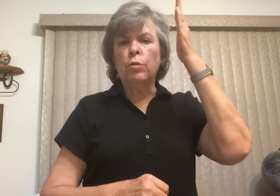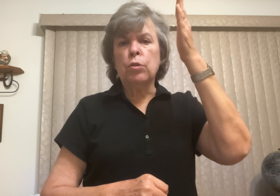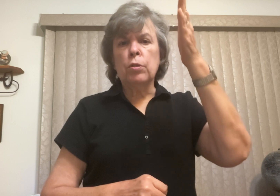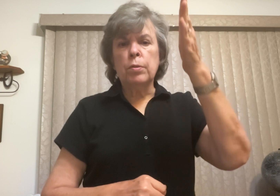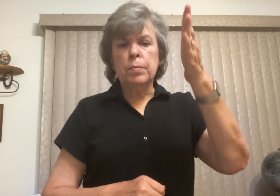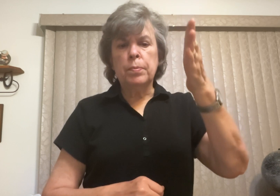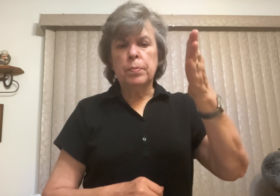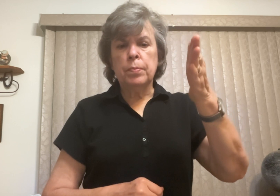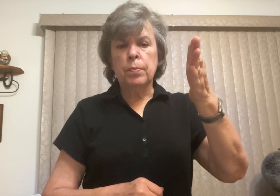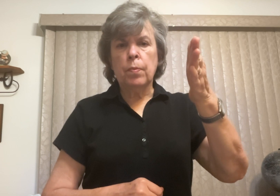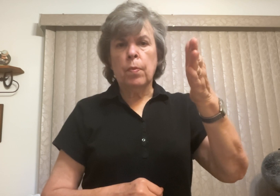future